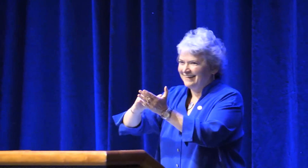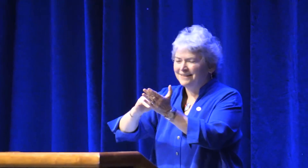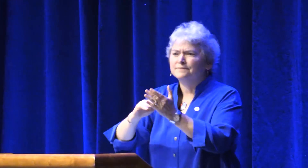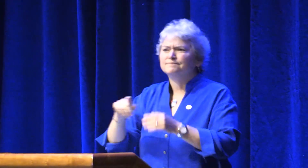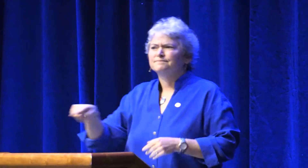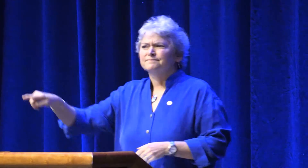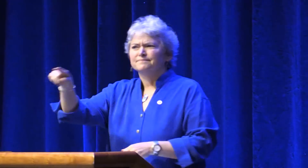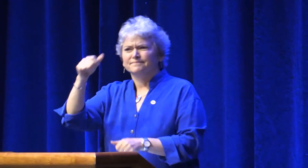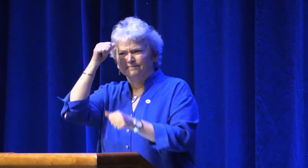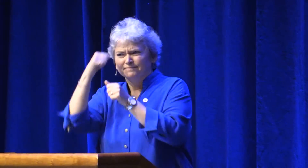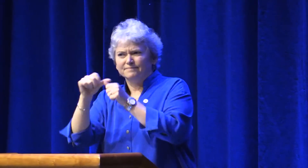Hello again.